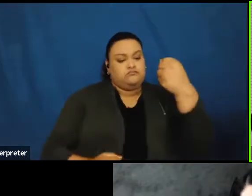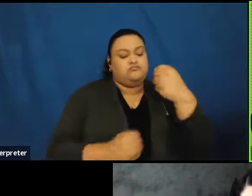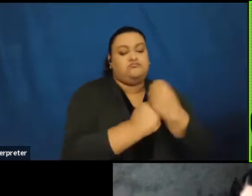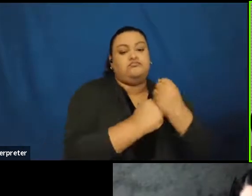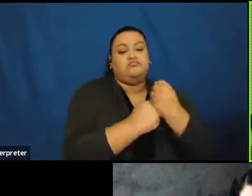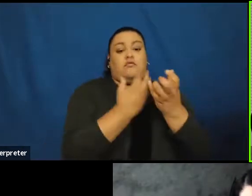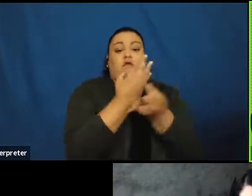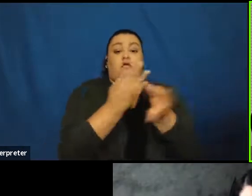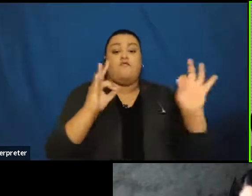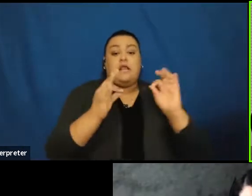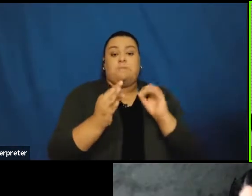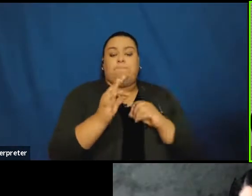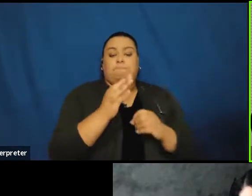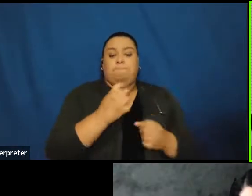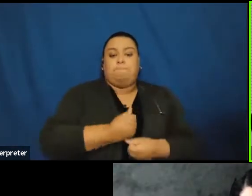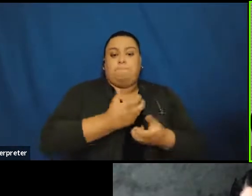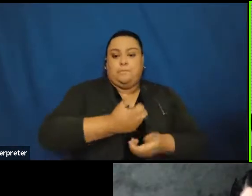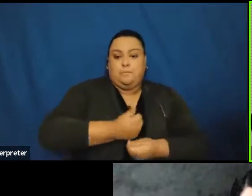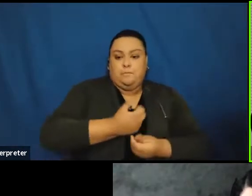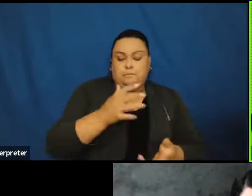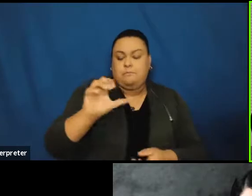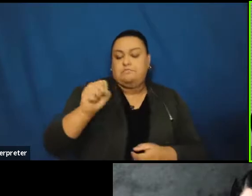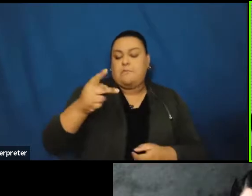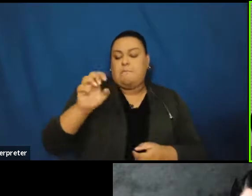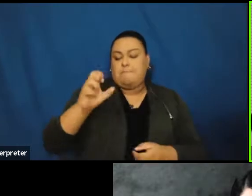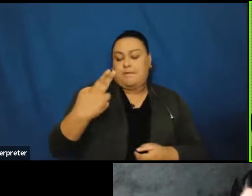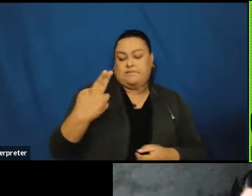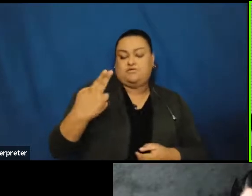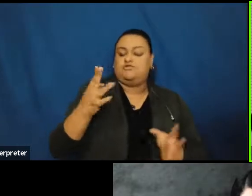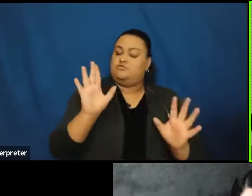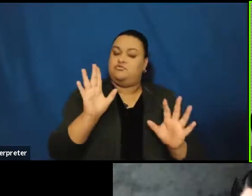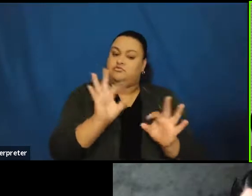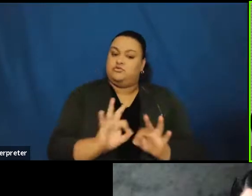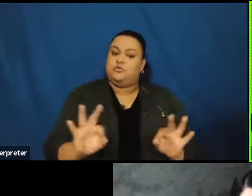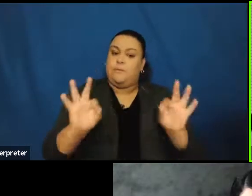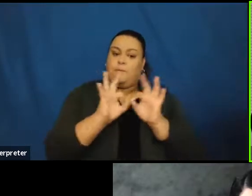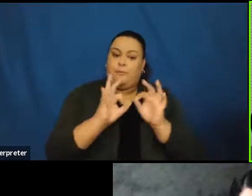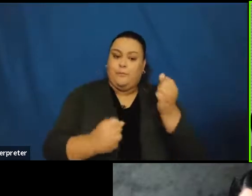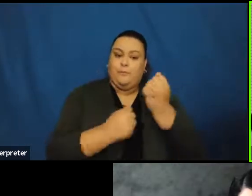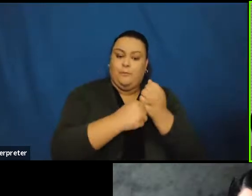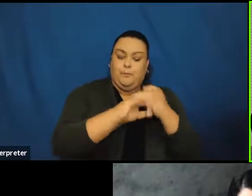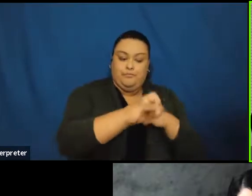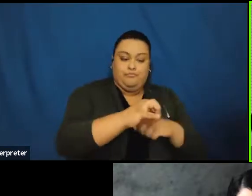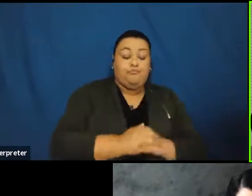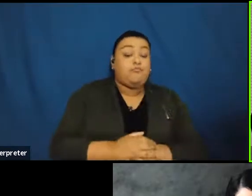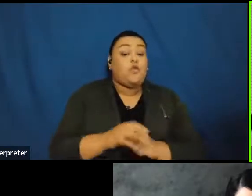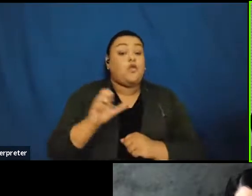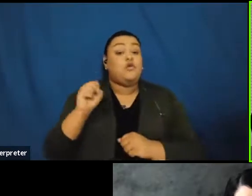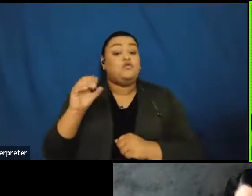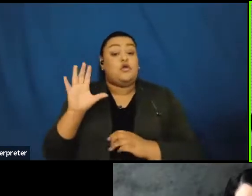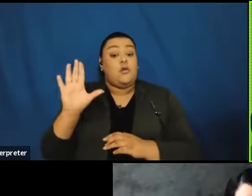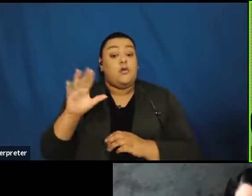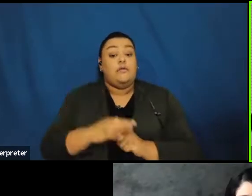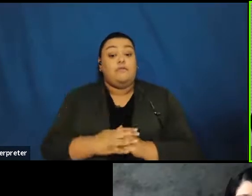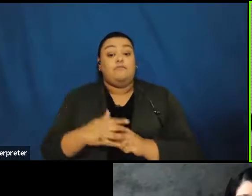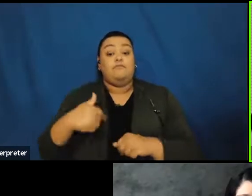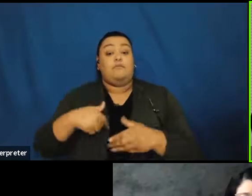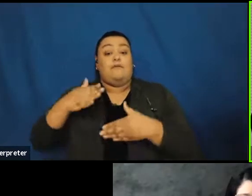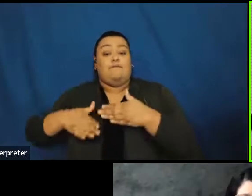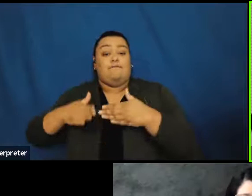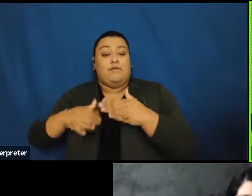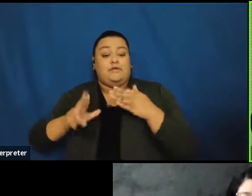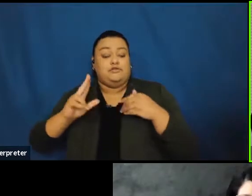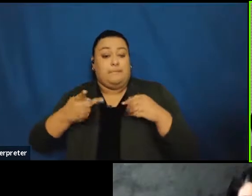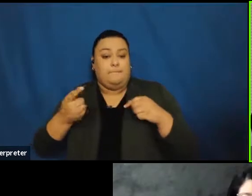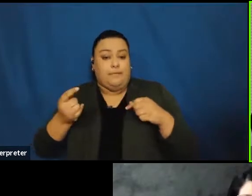It's very important to continue that commitment on that score. So to go on, let me finish off. Now you get an